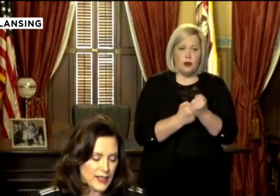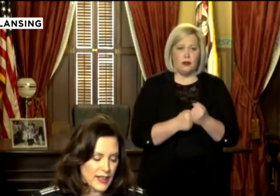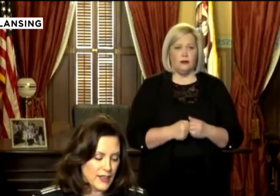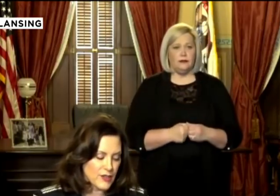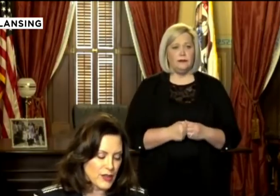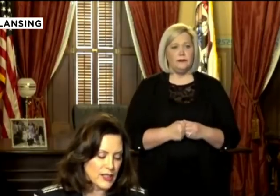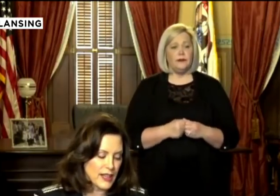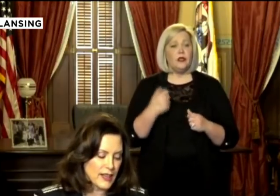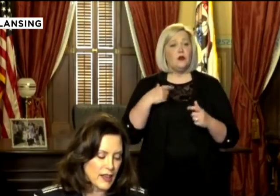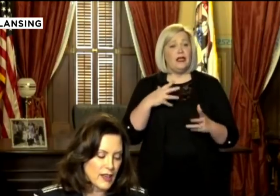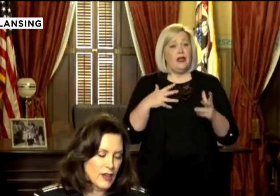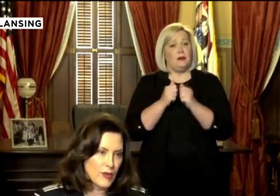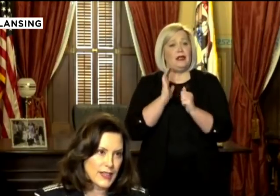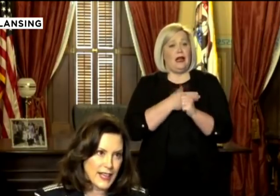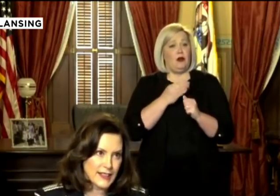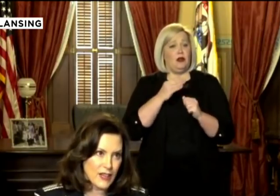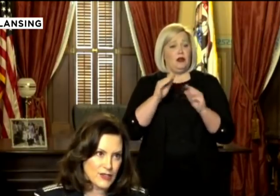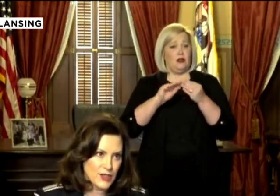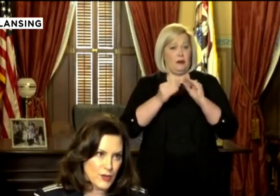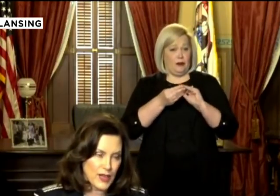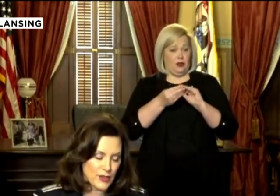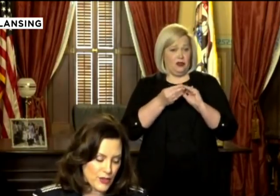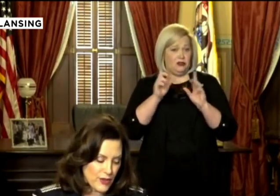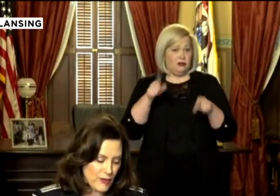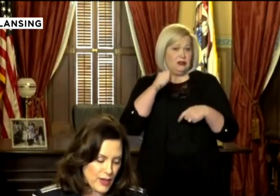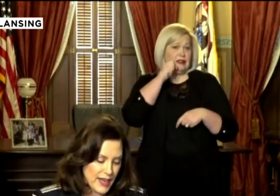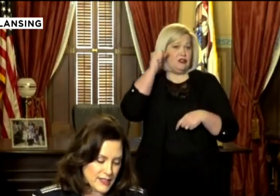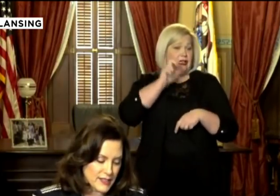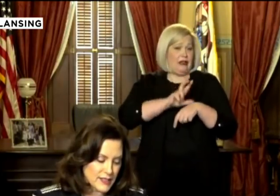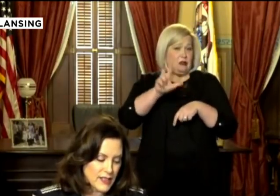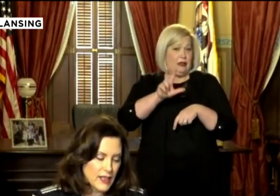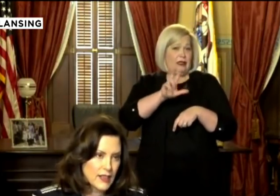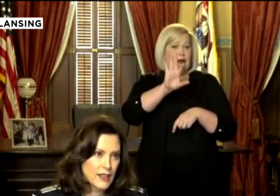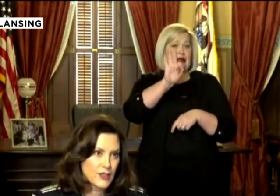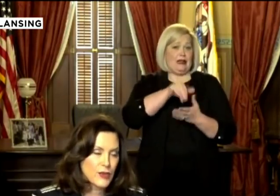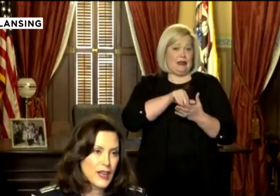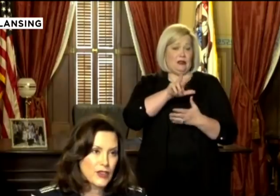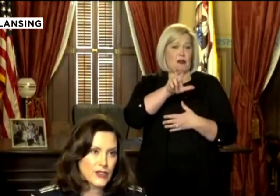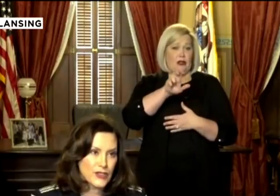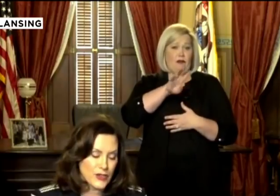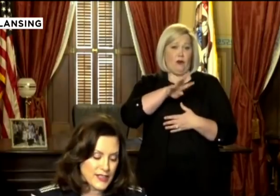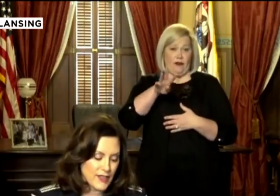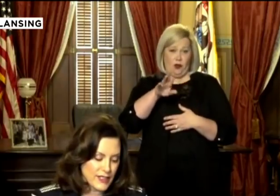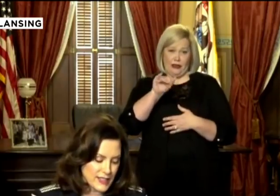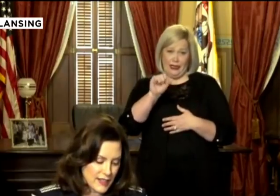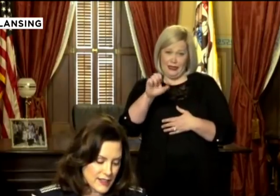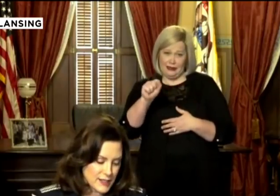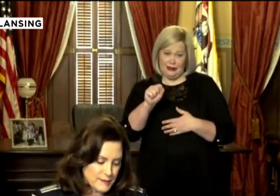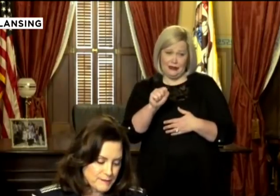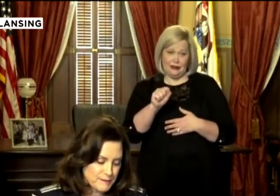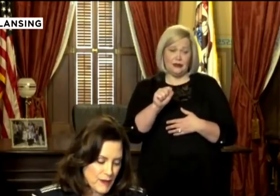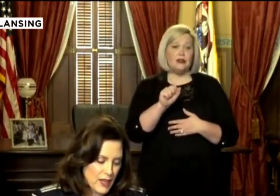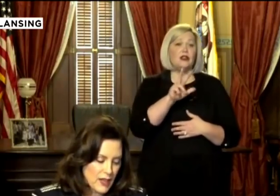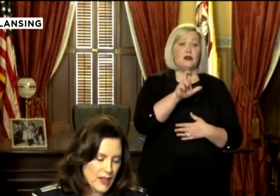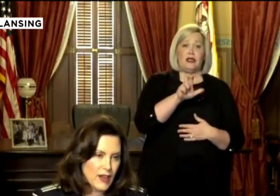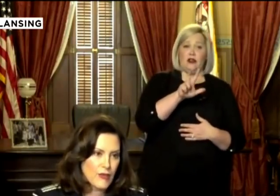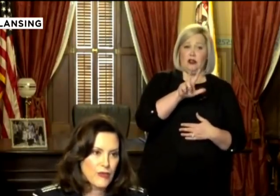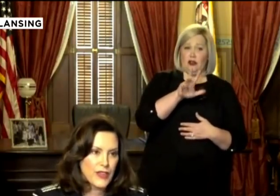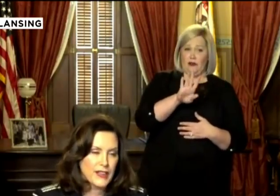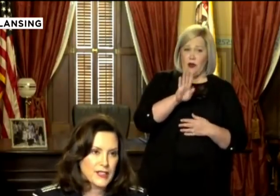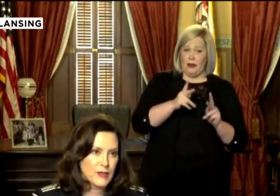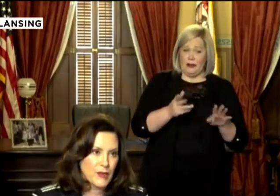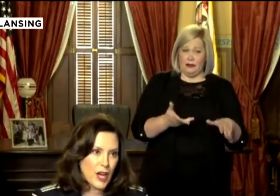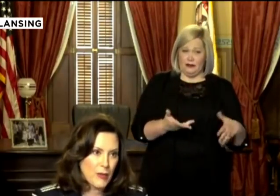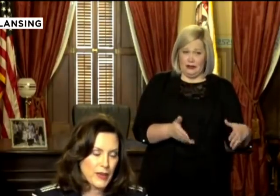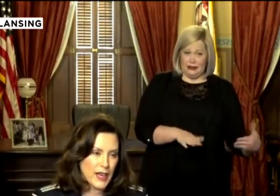of yesterday at 3 o'clock, we had 9,334 cases, 337 deaths.